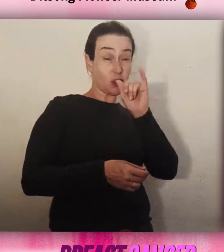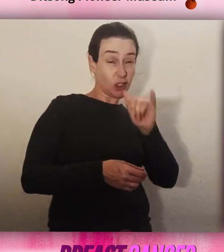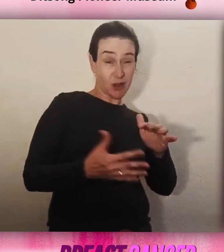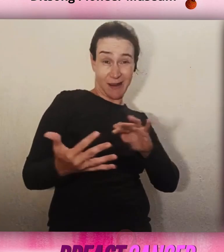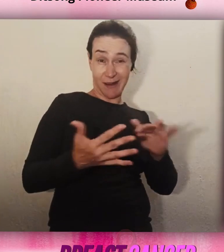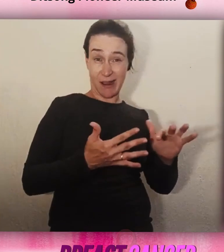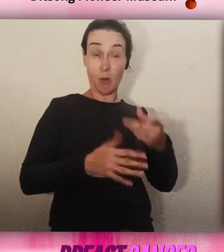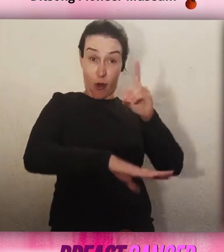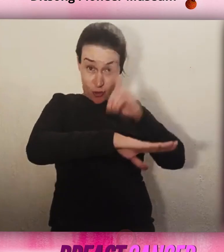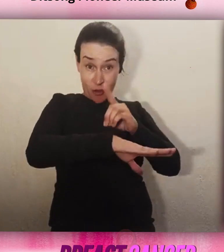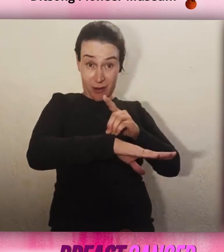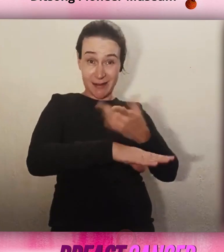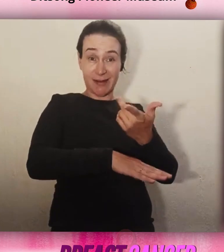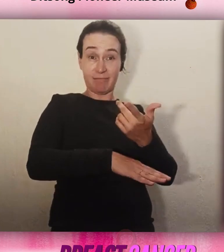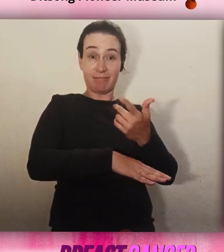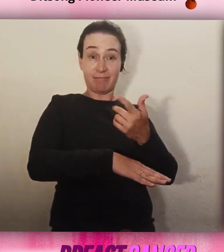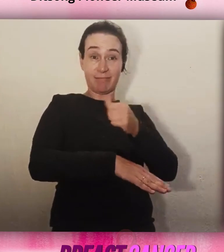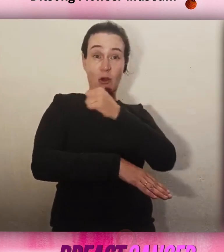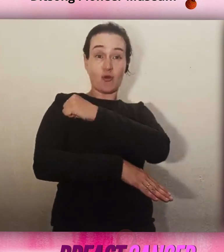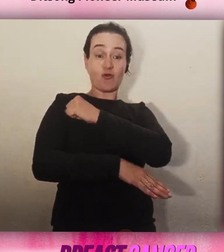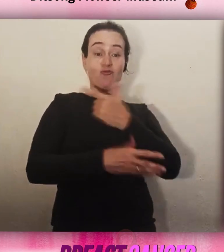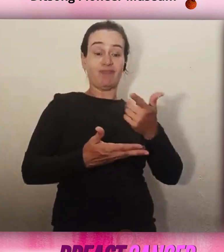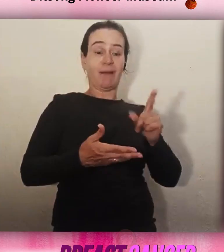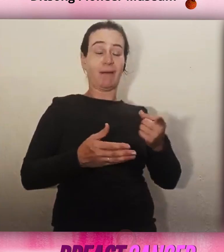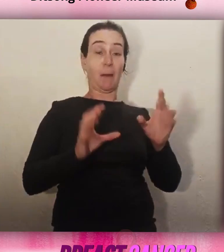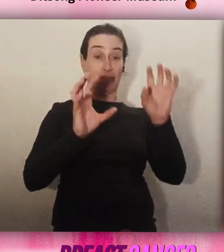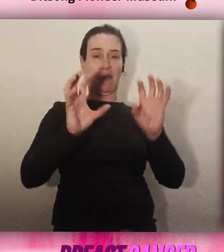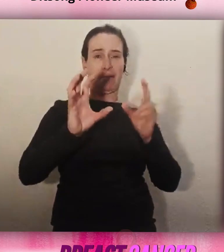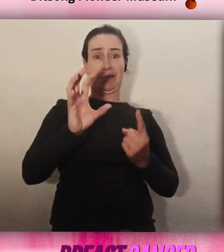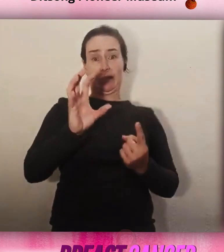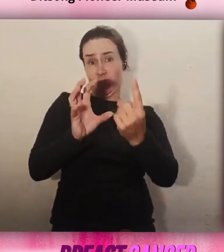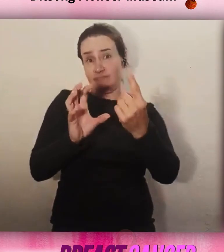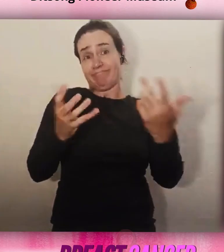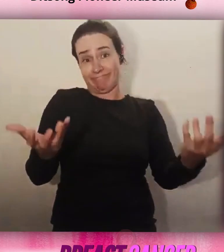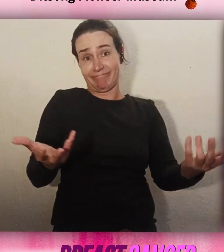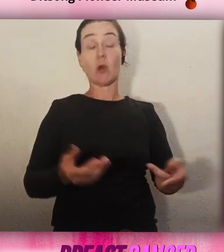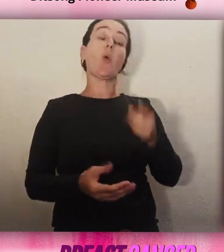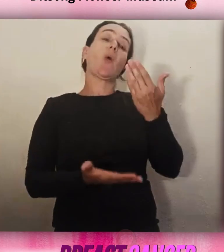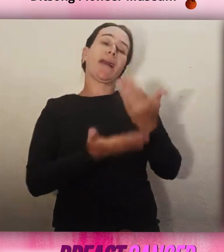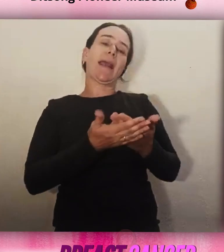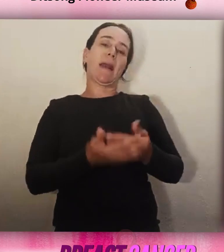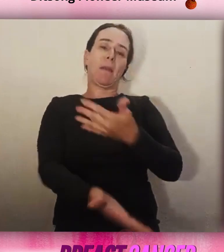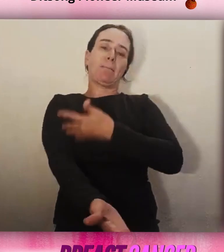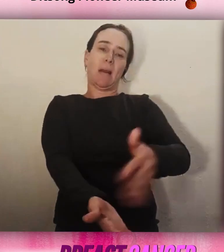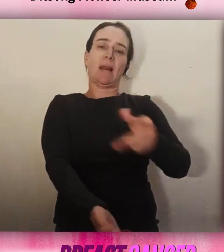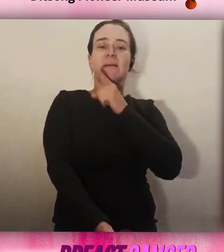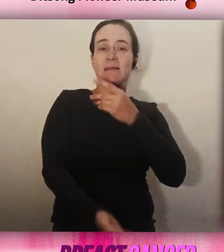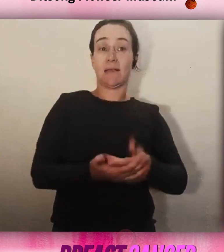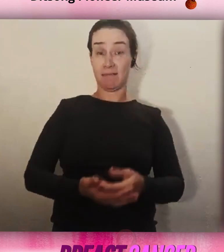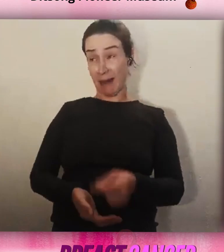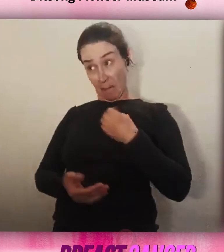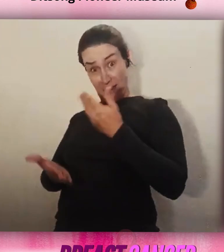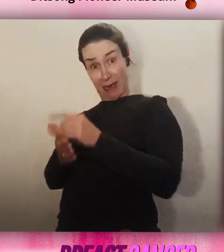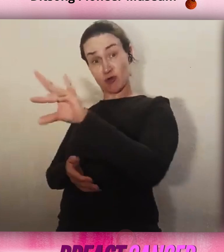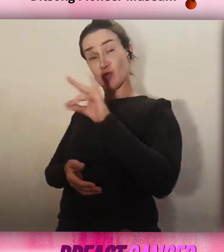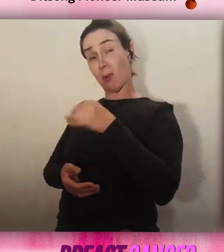do the physical. The doctor actually, or the nurse physically examines the prostate. They can also do a blood